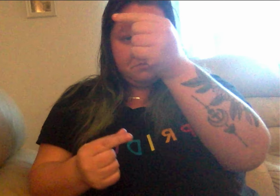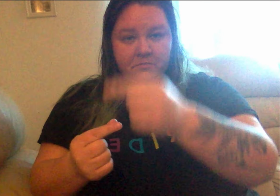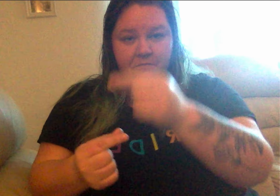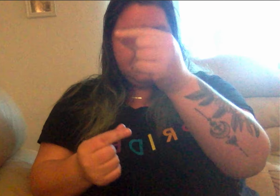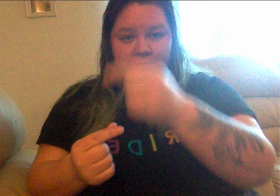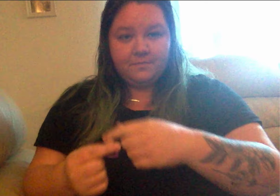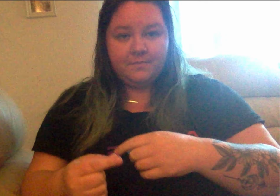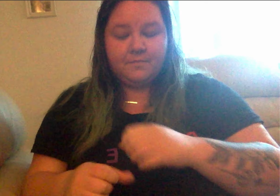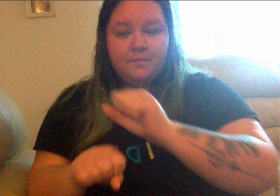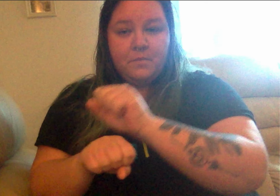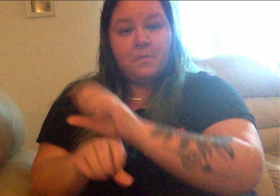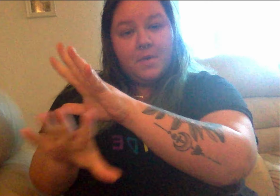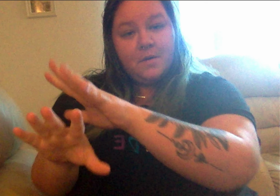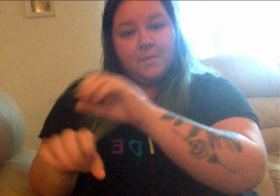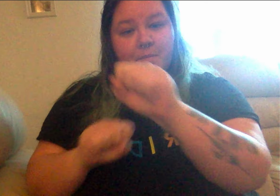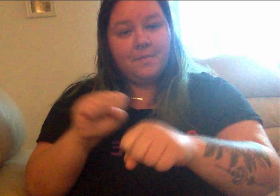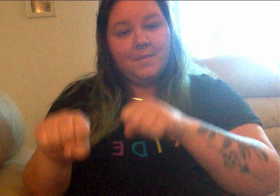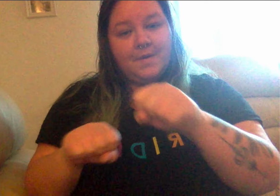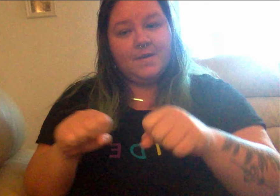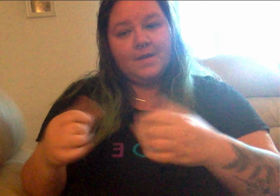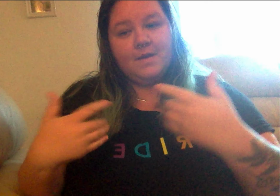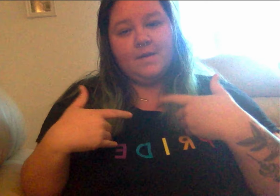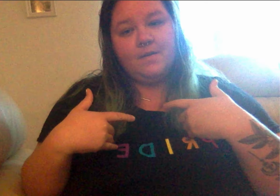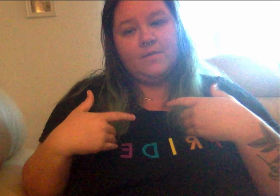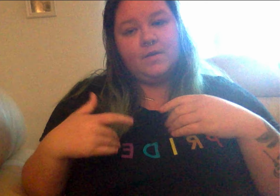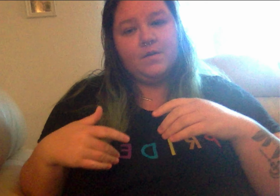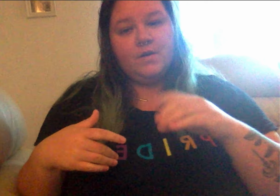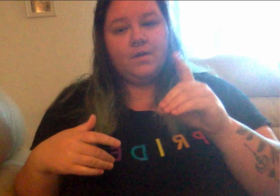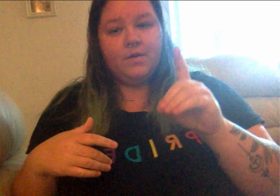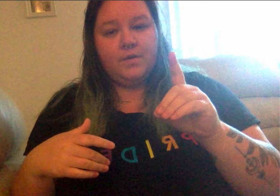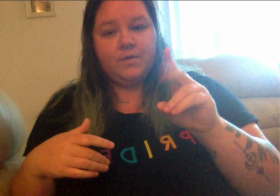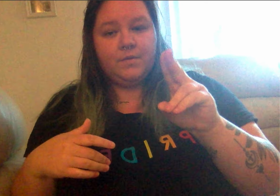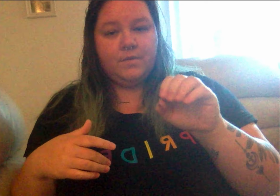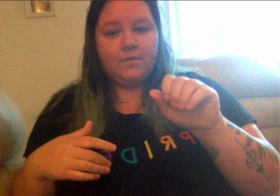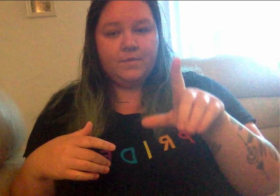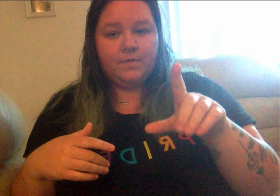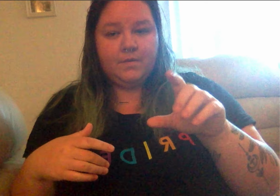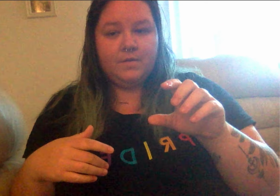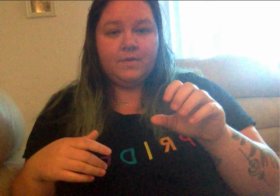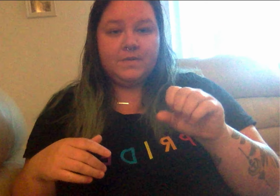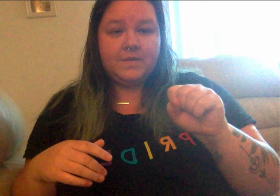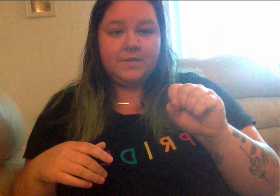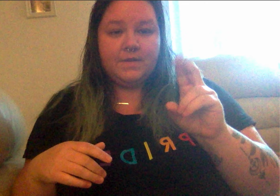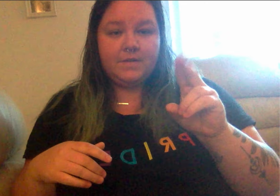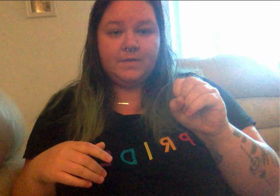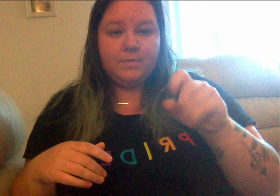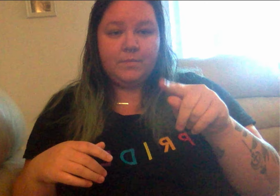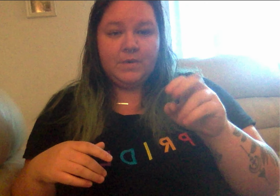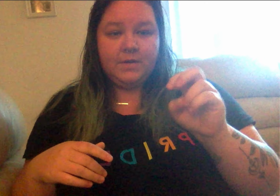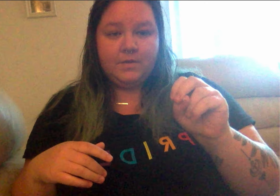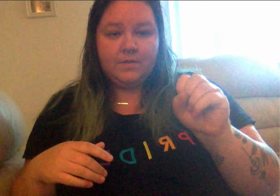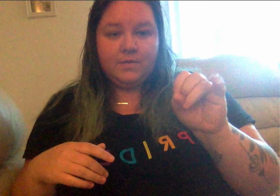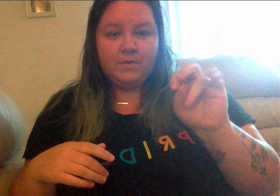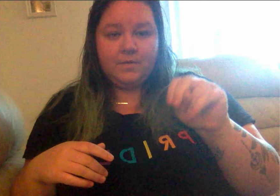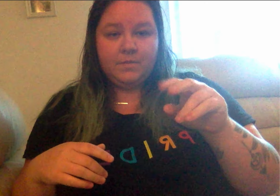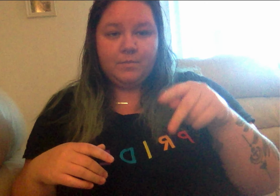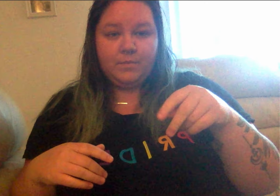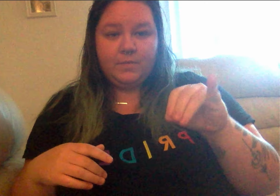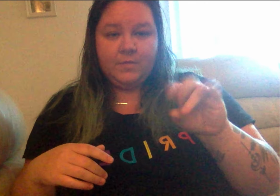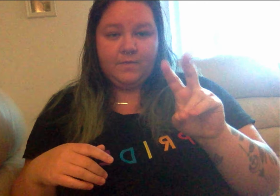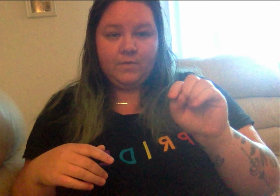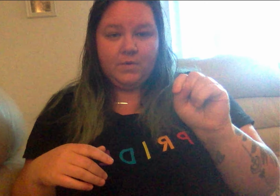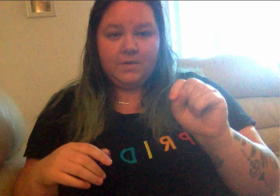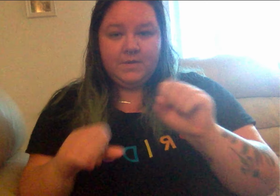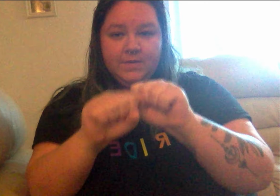bike, we have a dual suspension pivot system at the back here with a rear